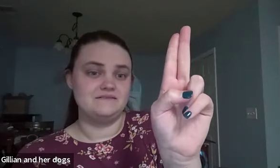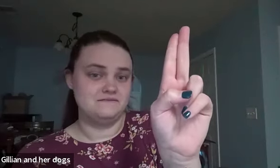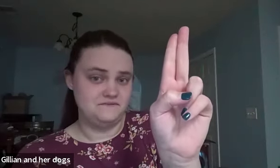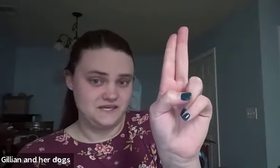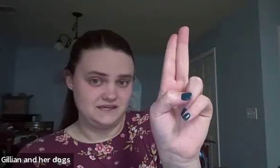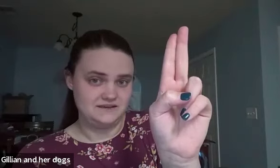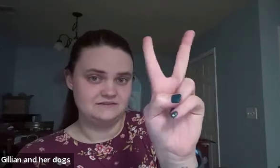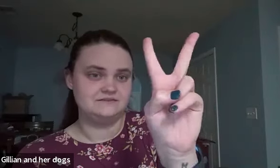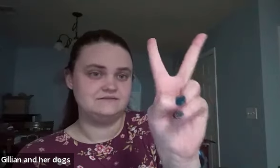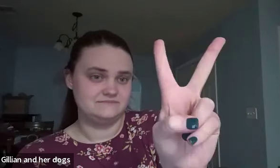Then V.